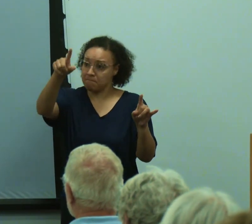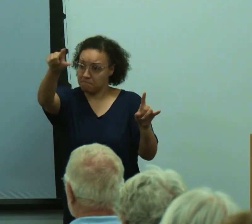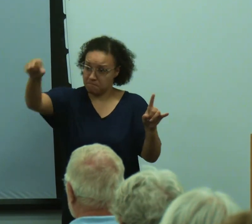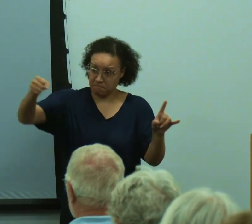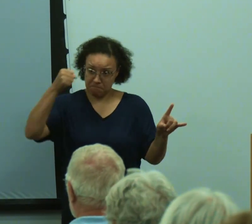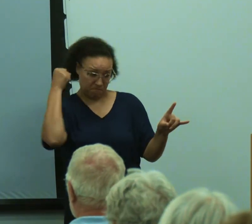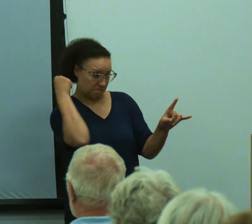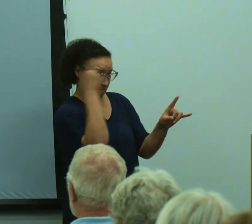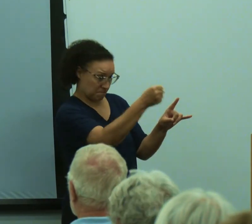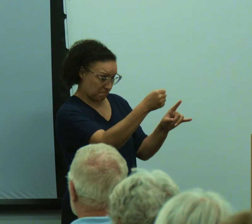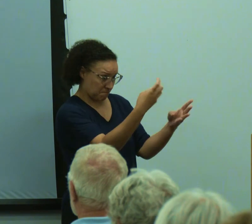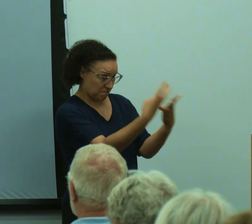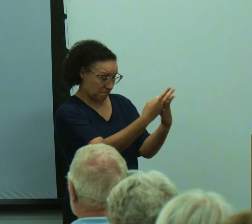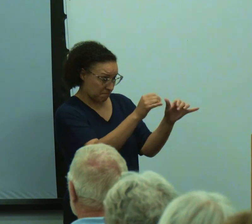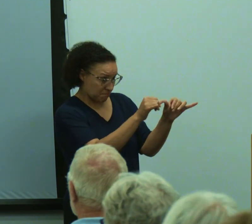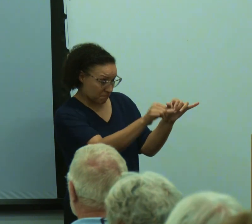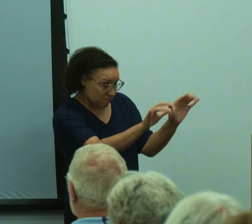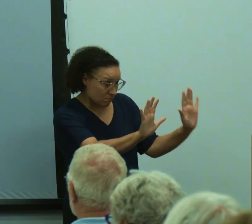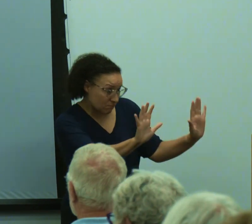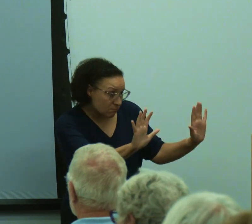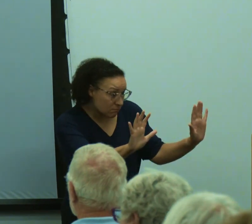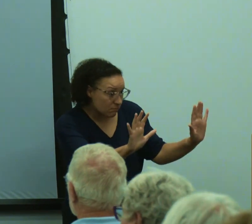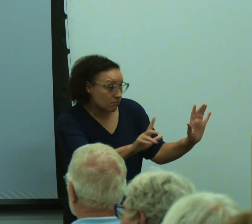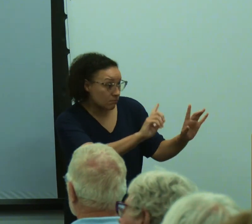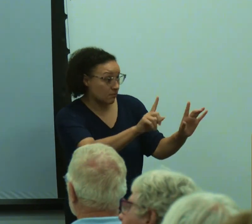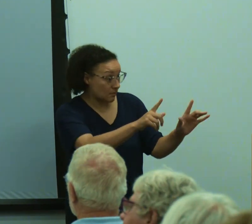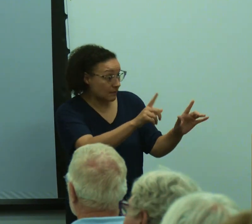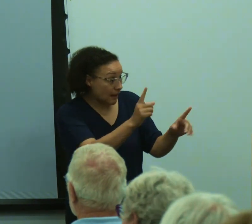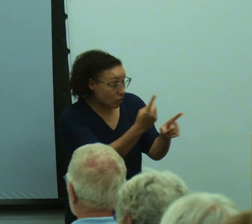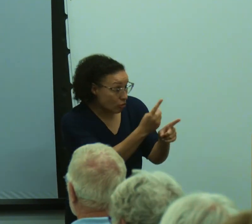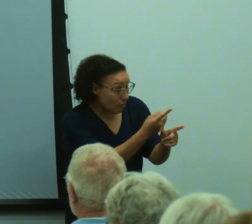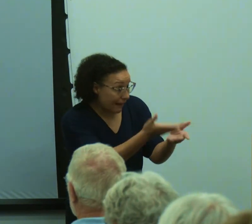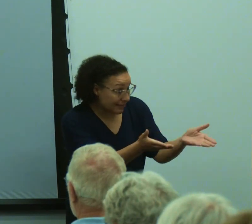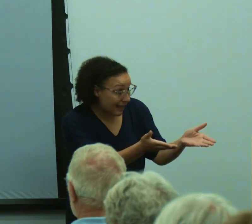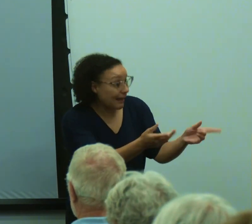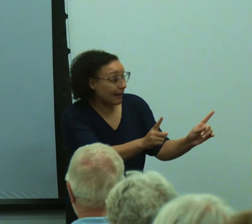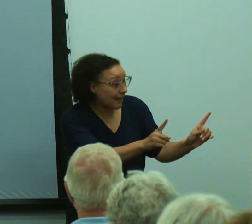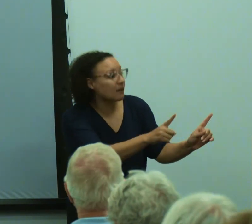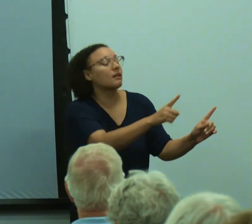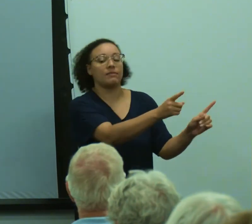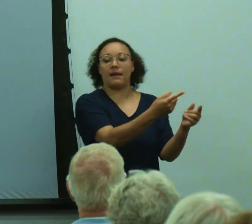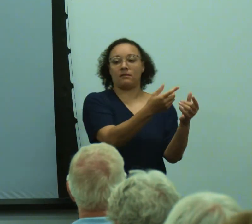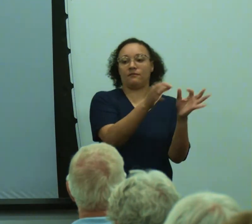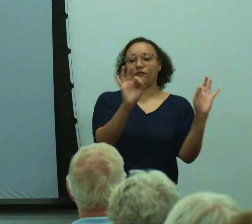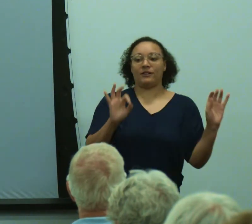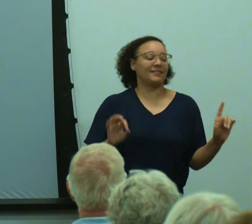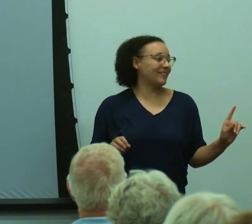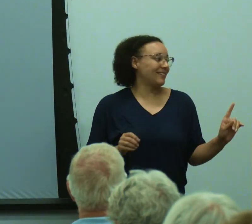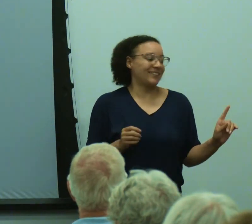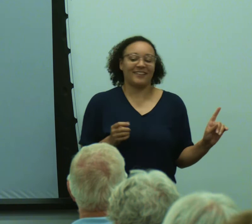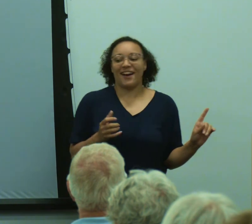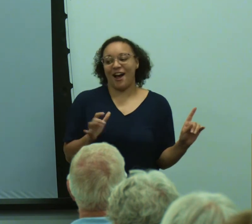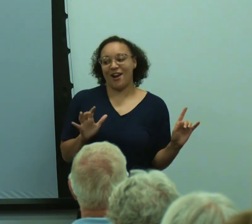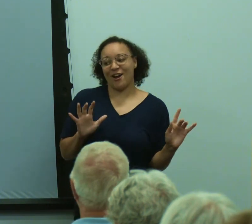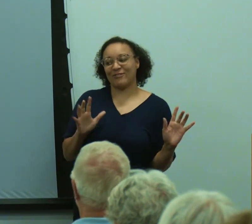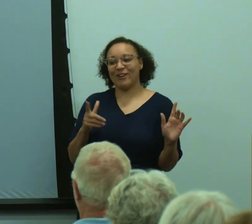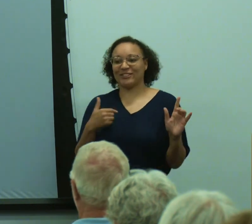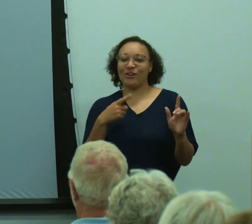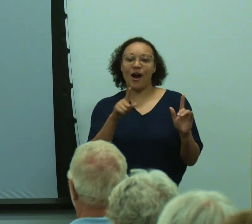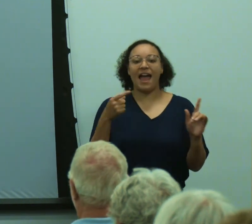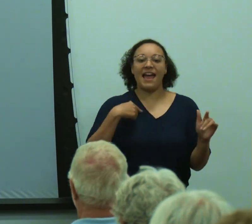Until they do the right thing. But didn't happen. We don't want to start chants of lock them up. But I